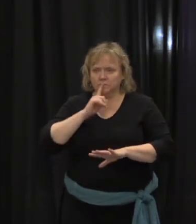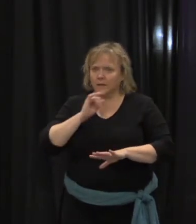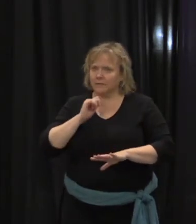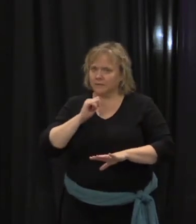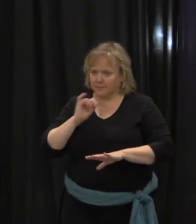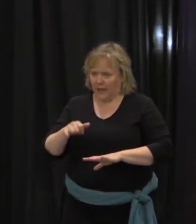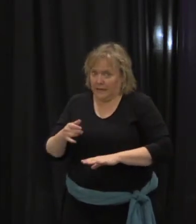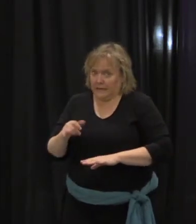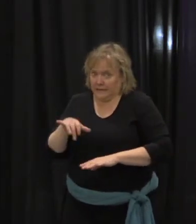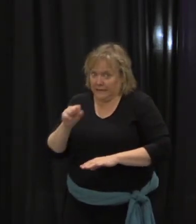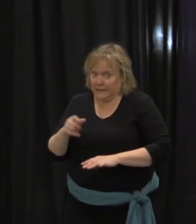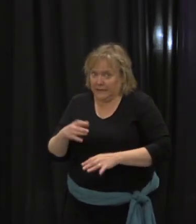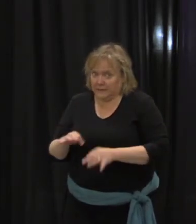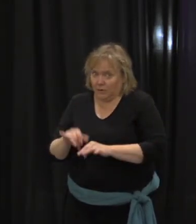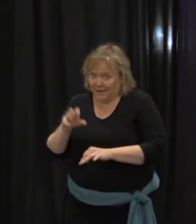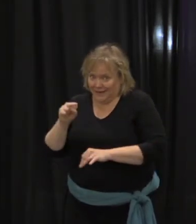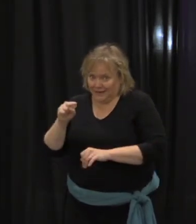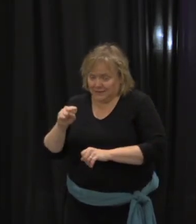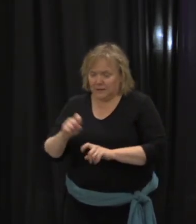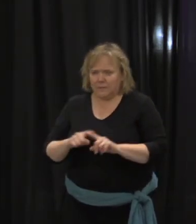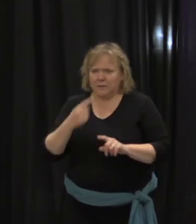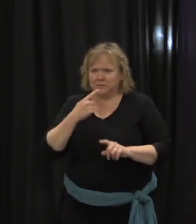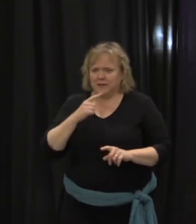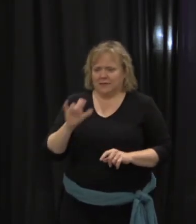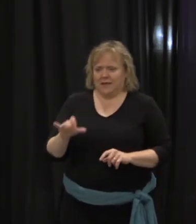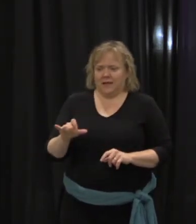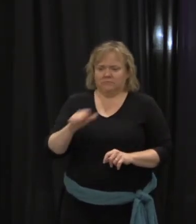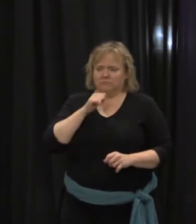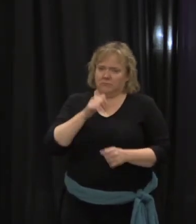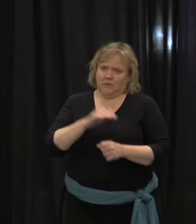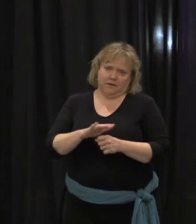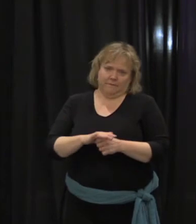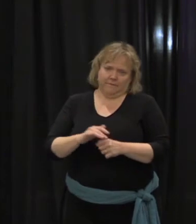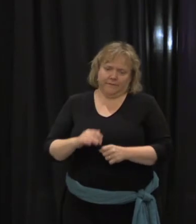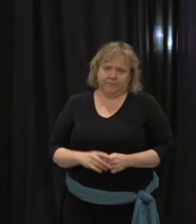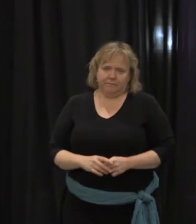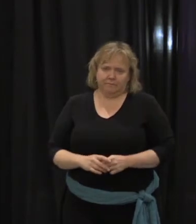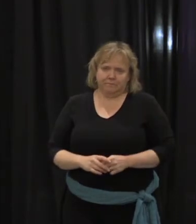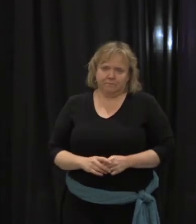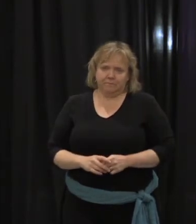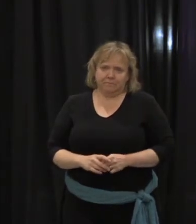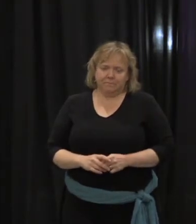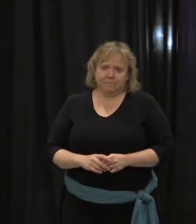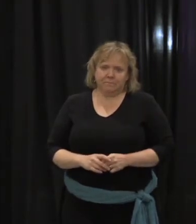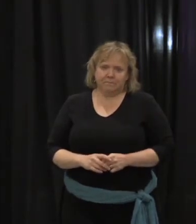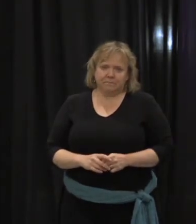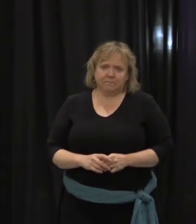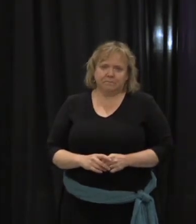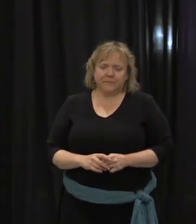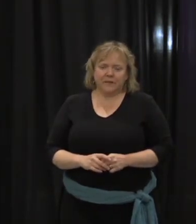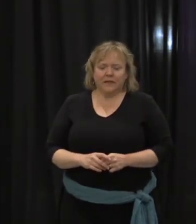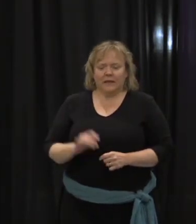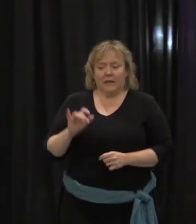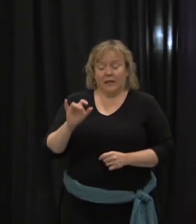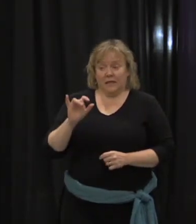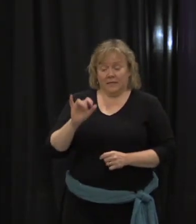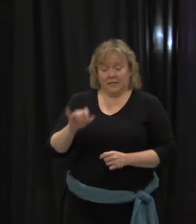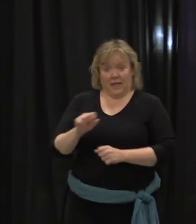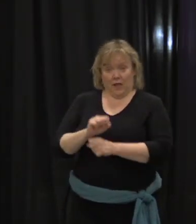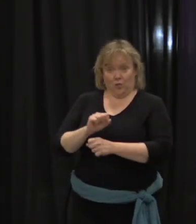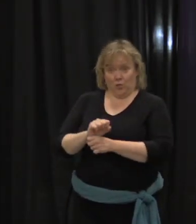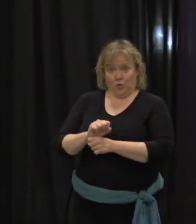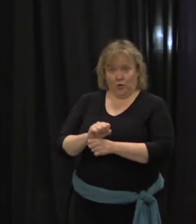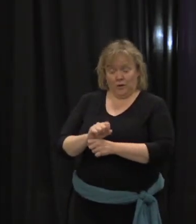I'm saying is that it is not enough, and that it is a different type of work than